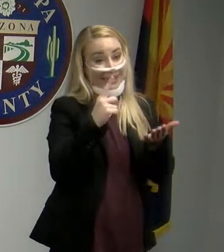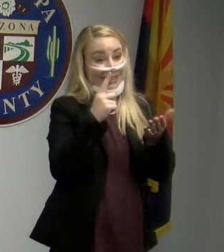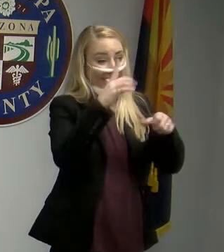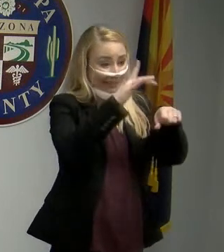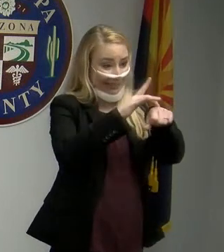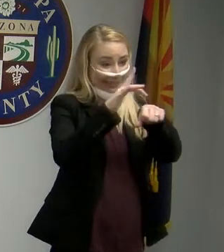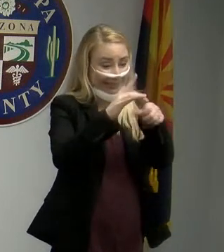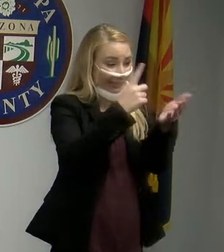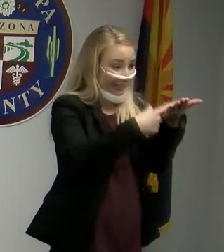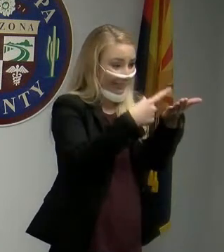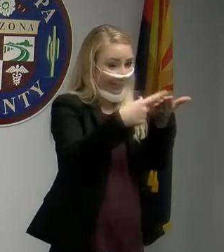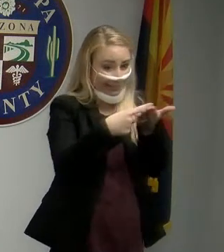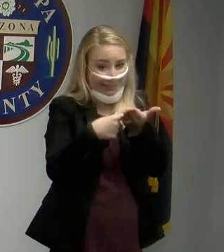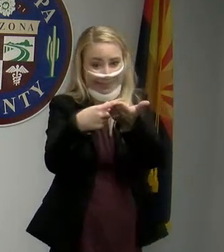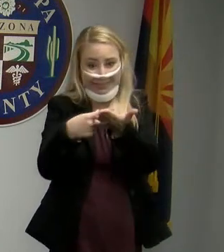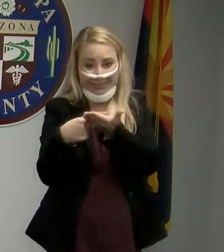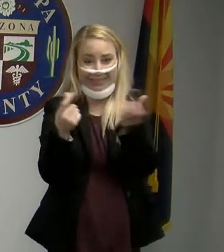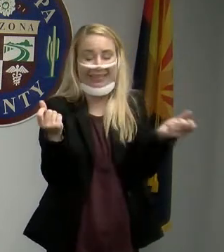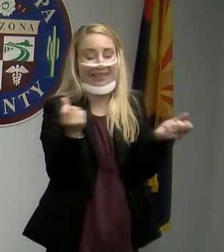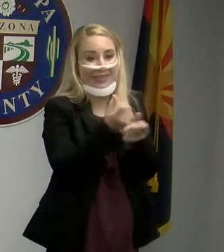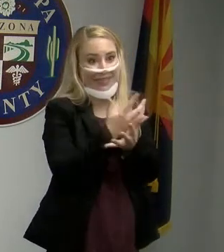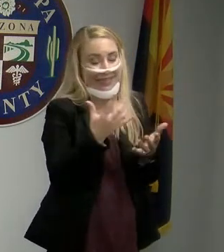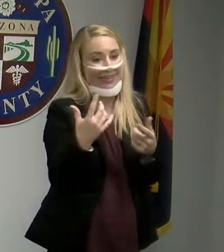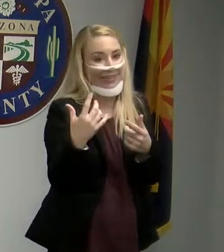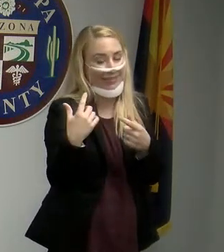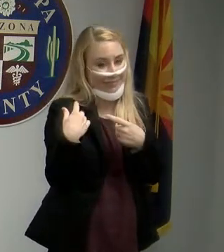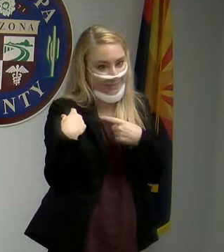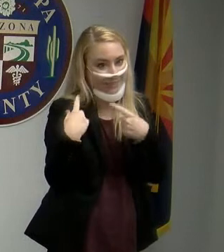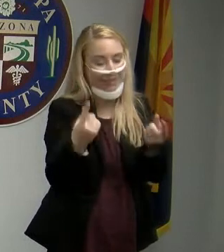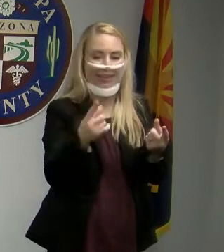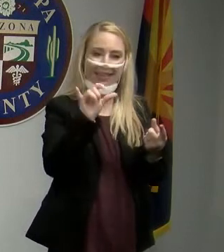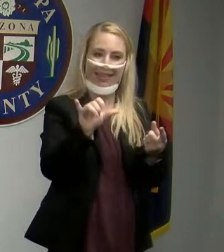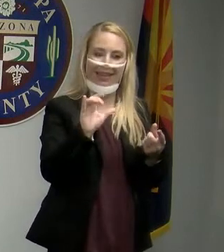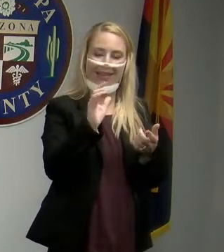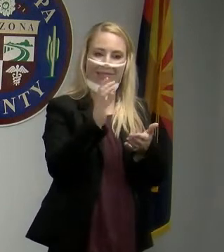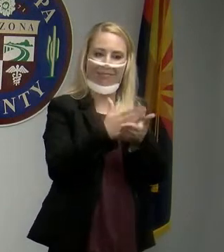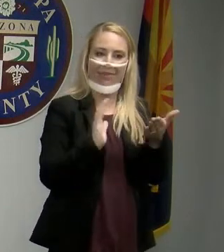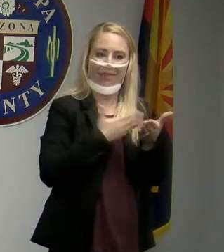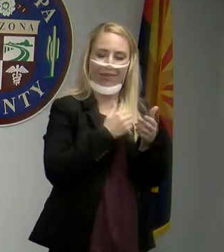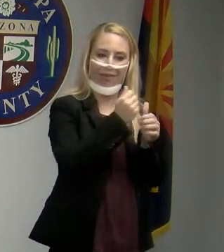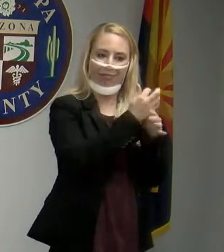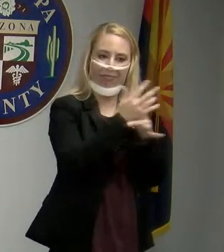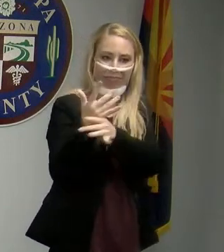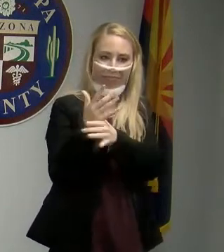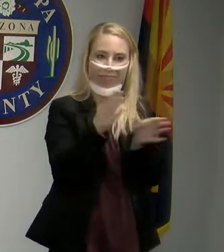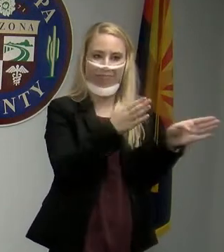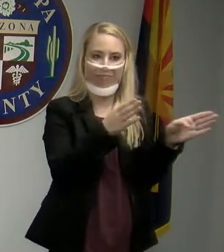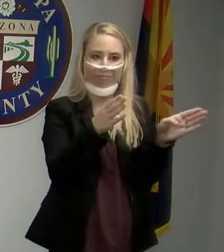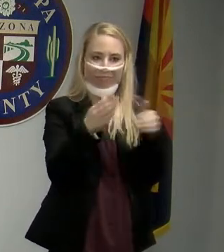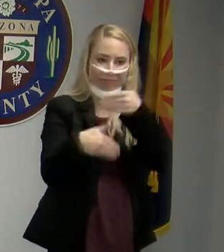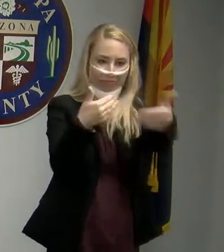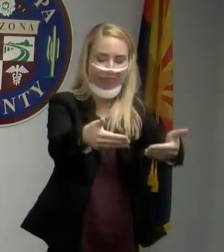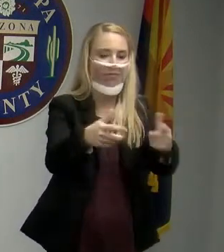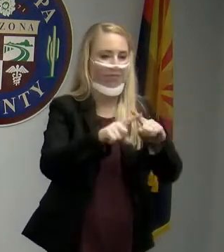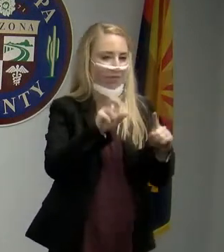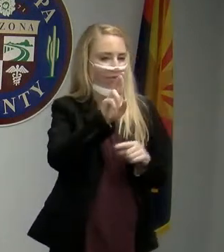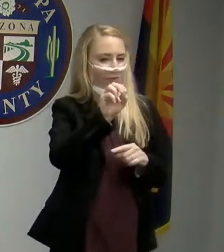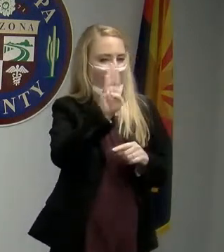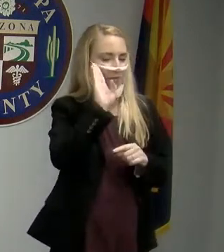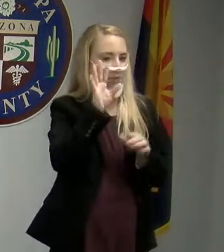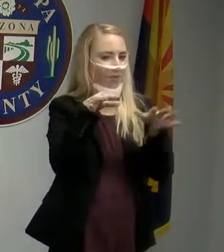the planning purposes for Unified Command. So, and then that's part of being prepared, and Rob can expand a little bit more on what our role is.